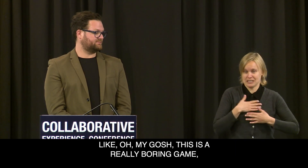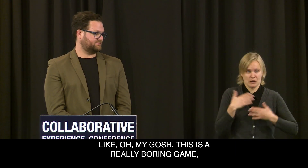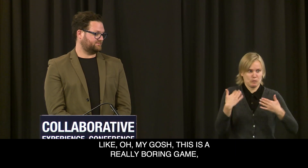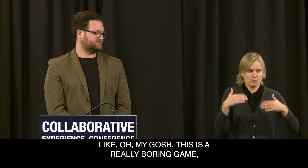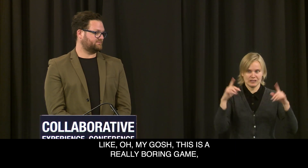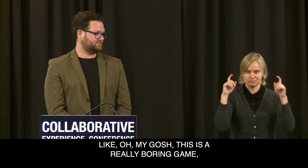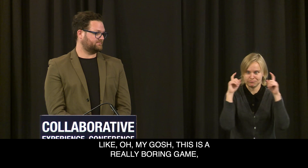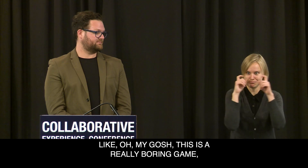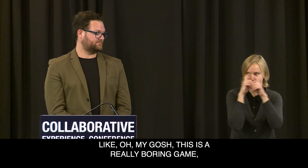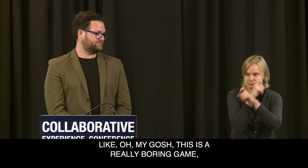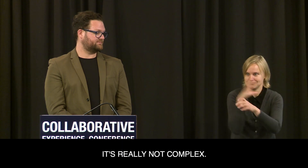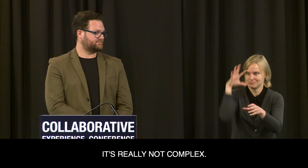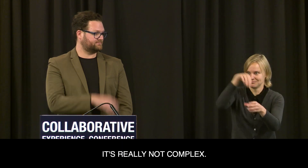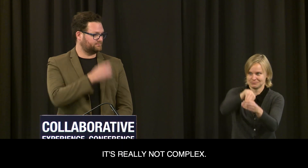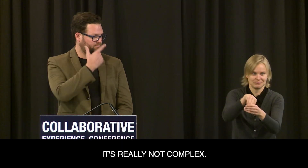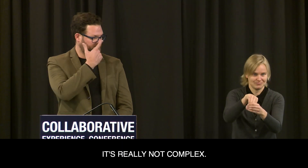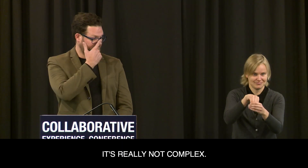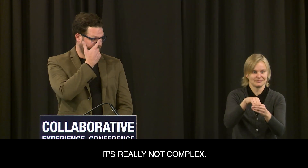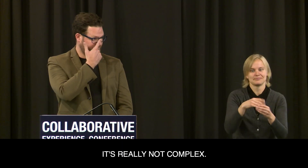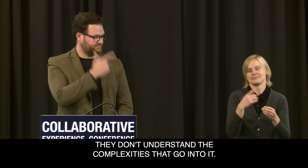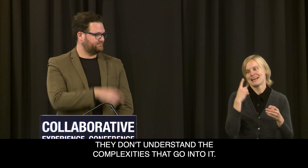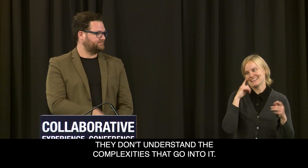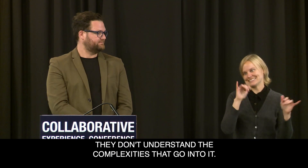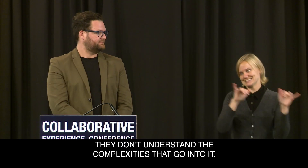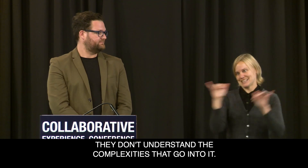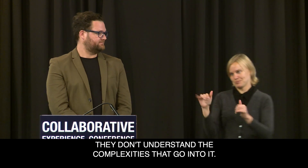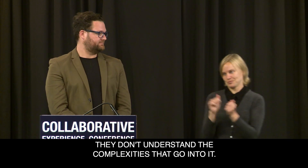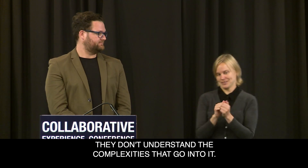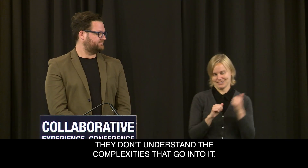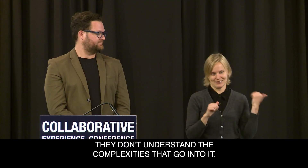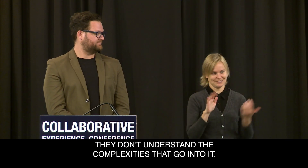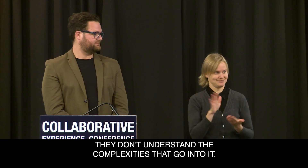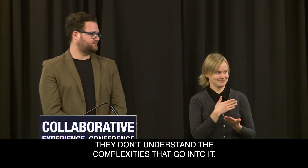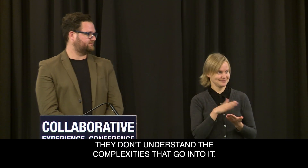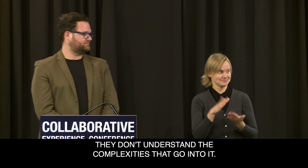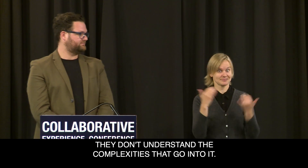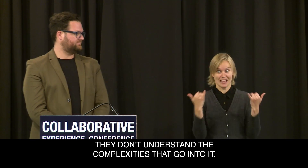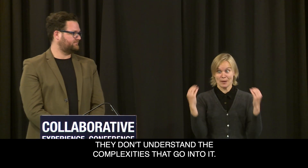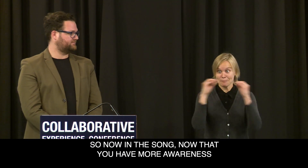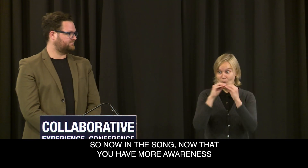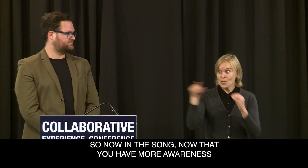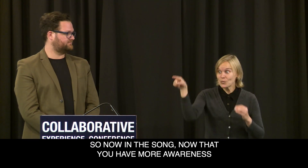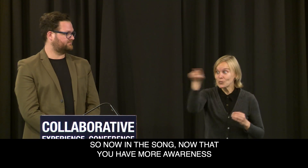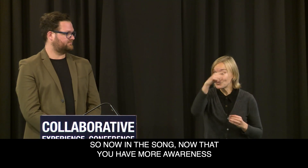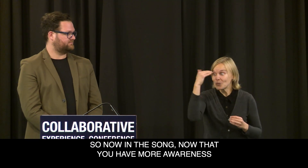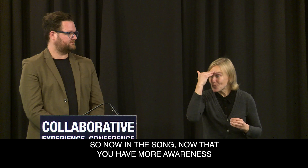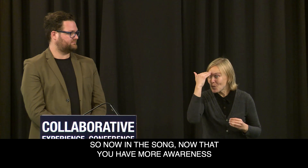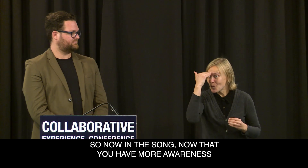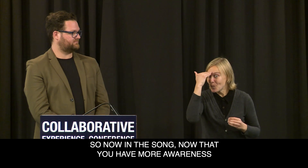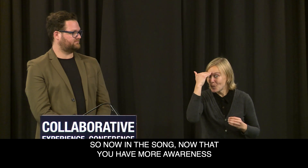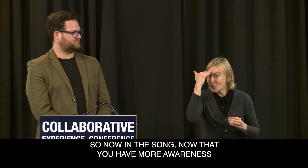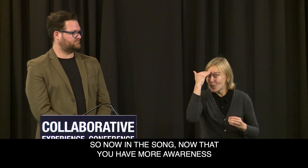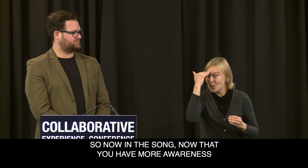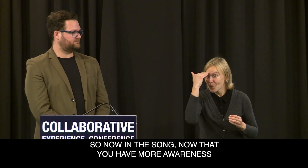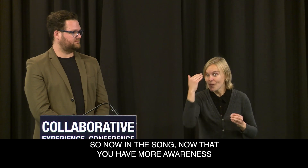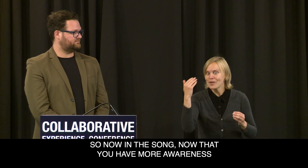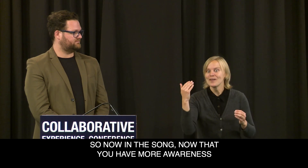really boring game. It's not complex. They don't understand the complexities that go into it. So now in this song, now that you have more awareness